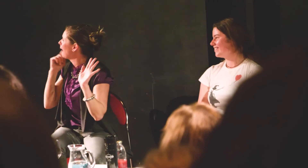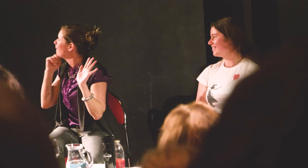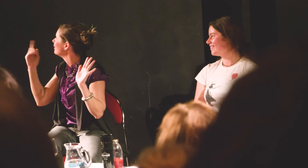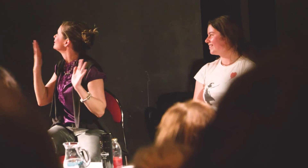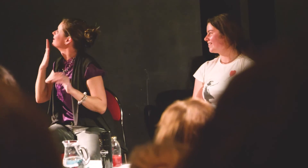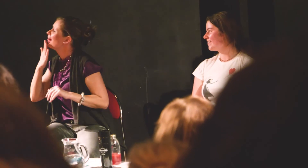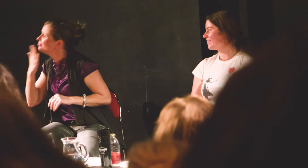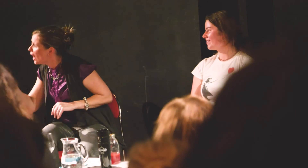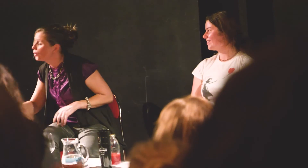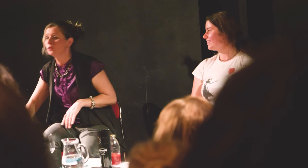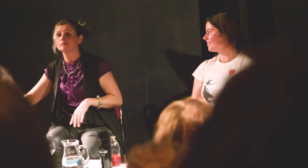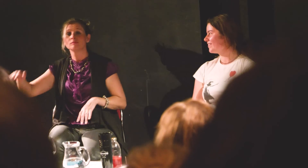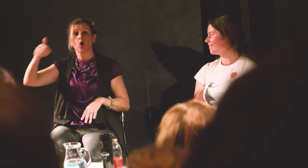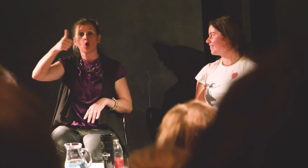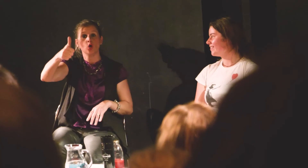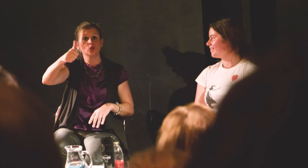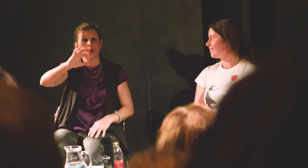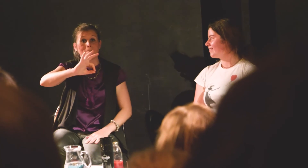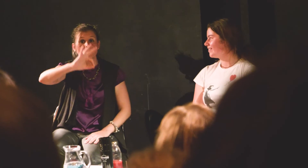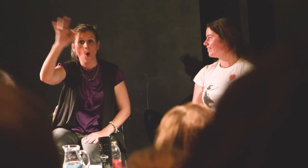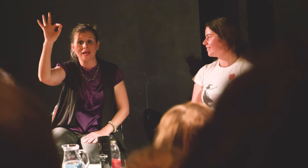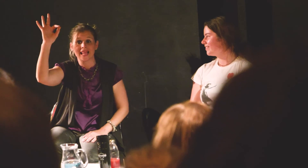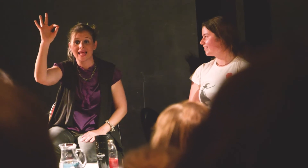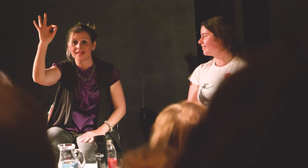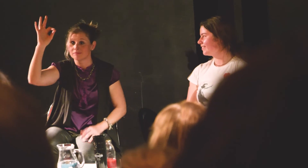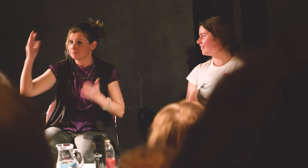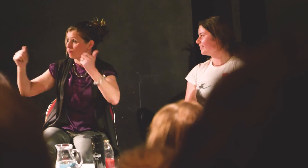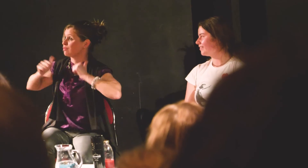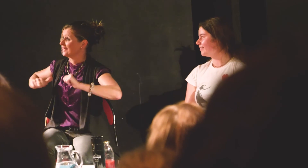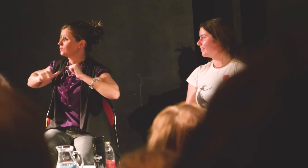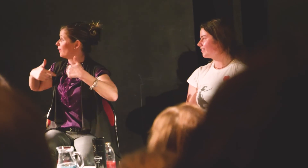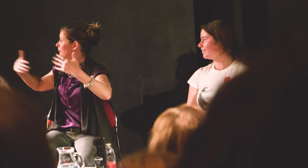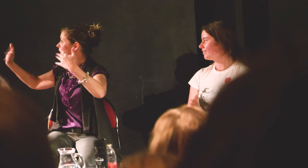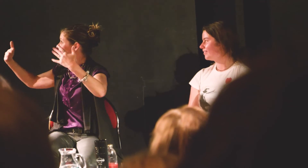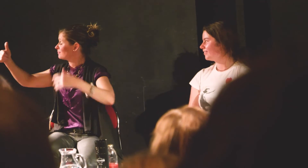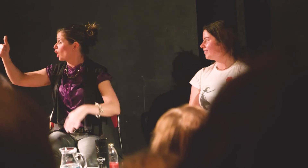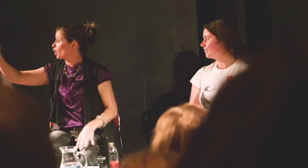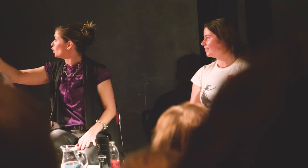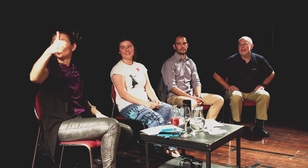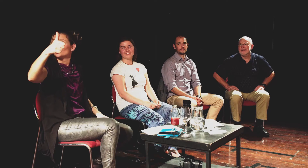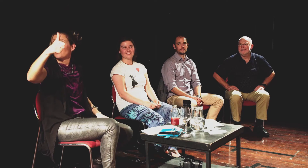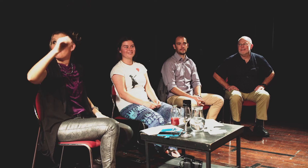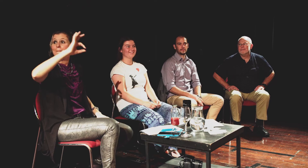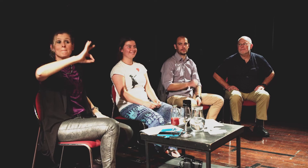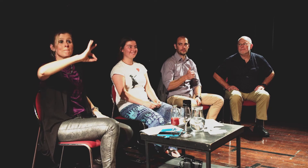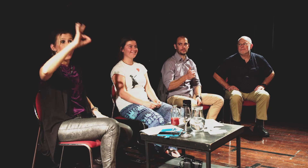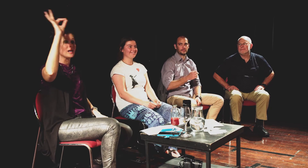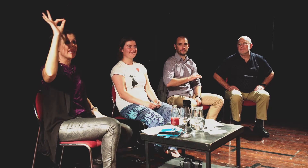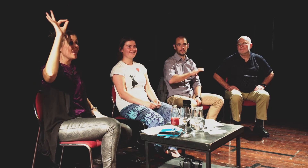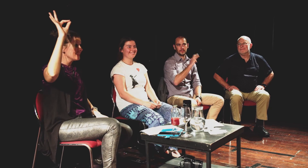all right? It's just simple from the chin forward. Good morning. So practice this with me now. Let's give it a shot. Good